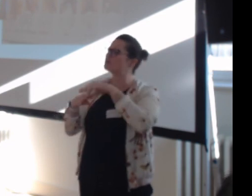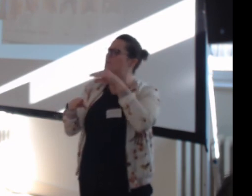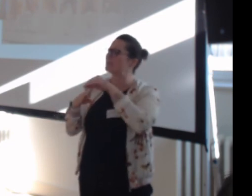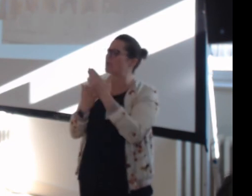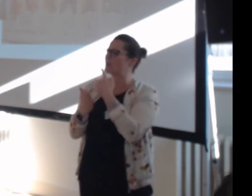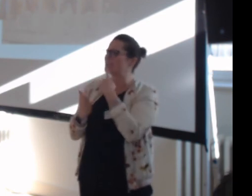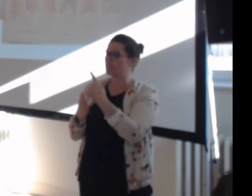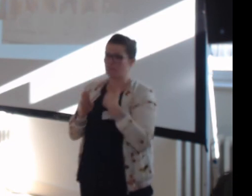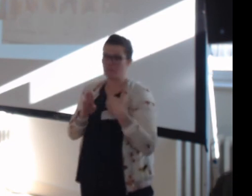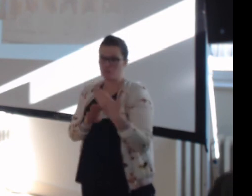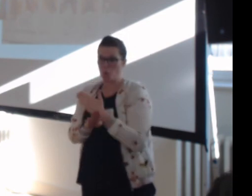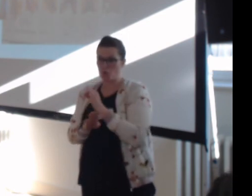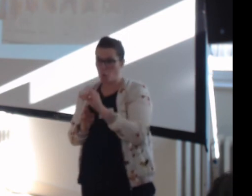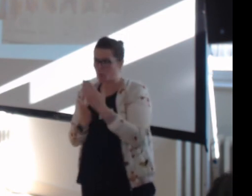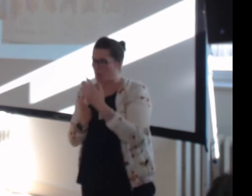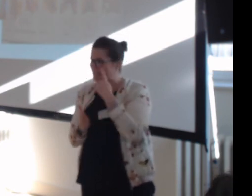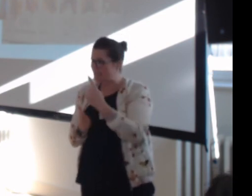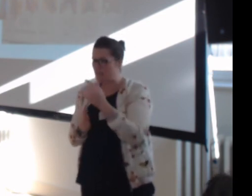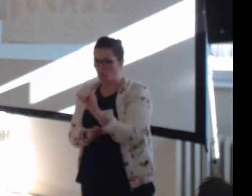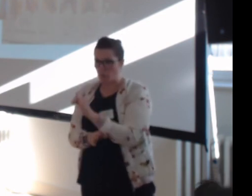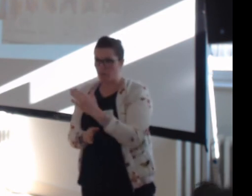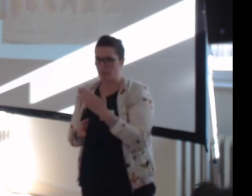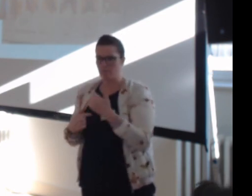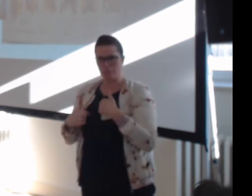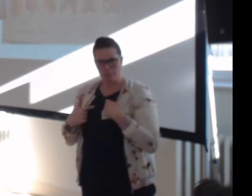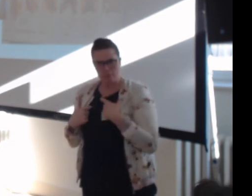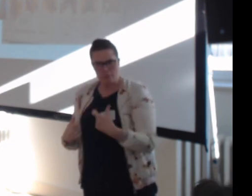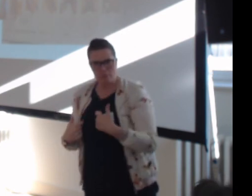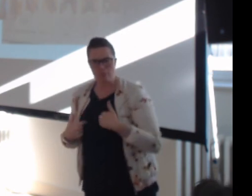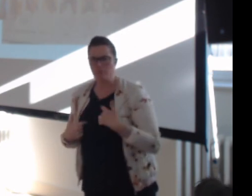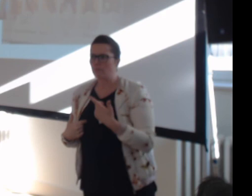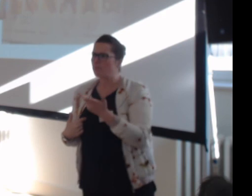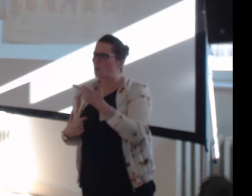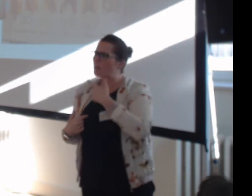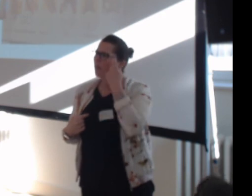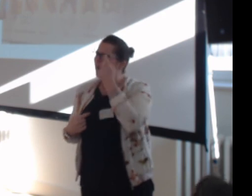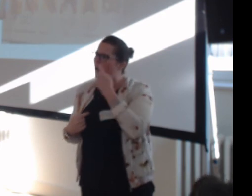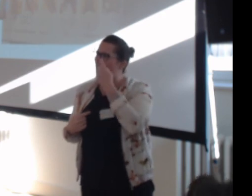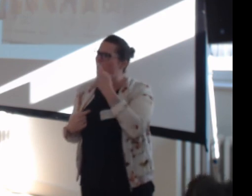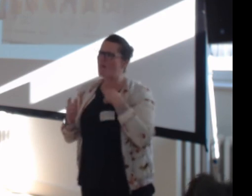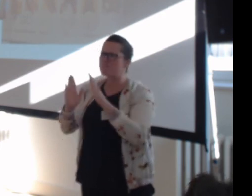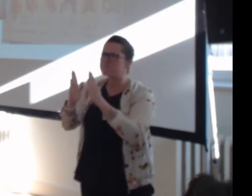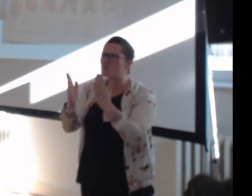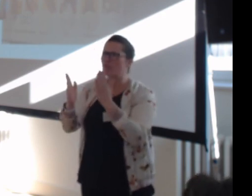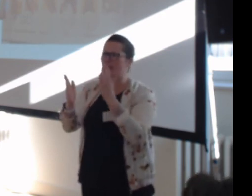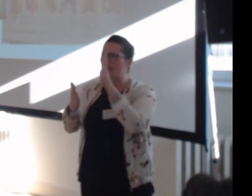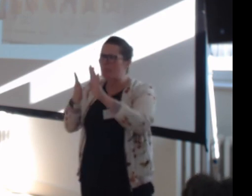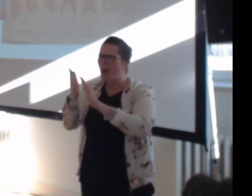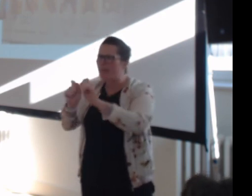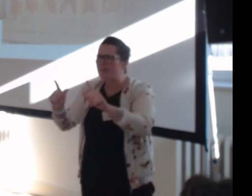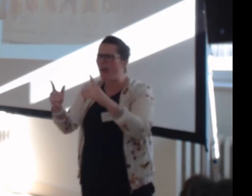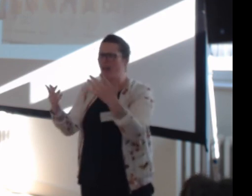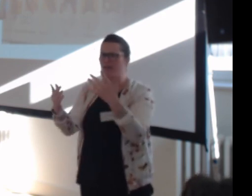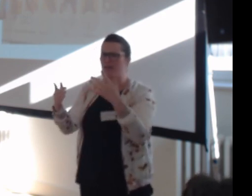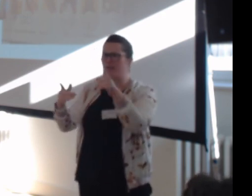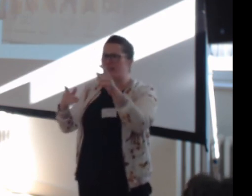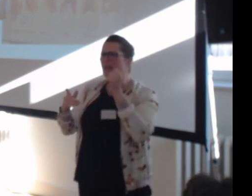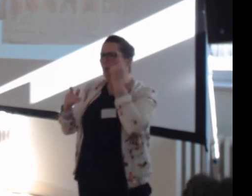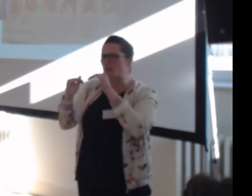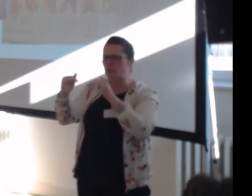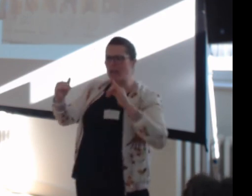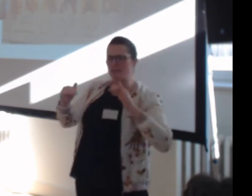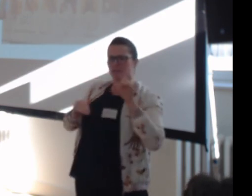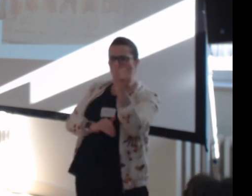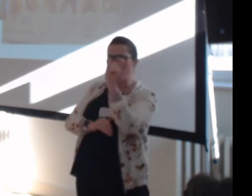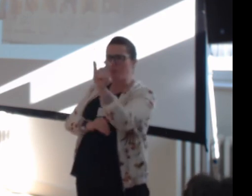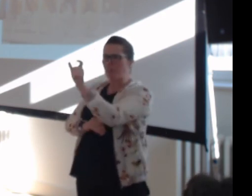had never seen that before, never ever, and I was triggered. I wanted to find out why books in sign language appeared on those Apple shelves,